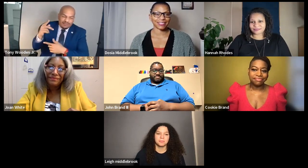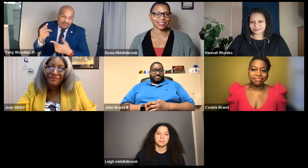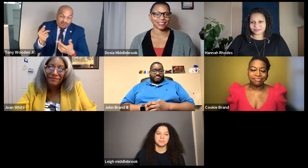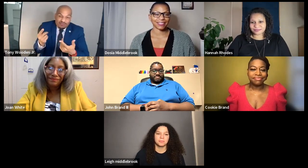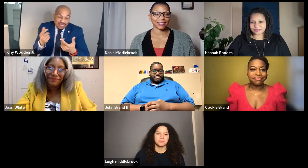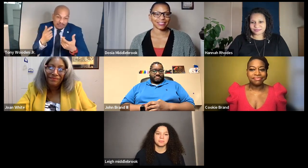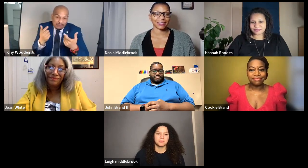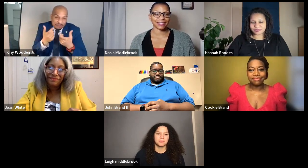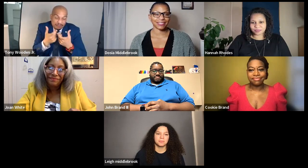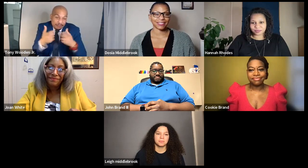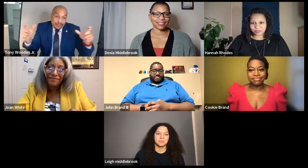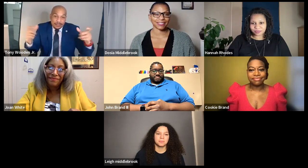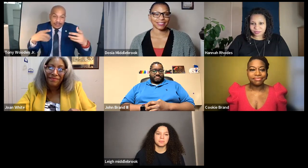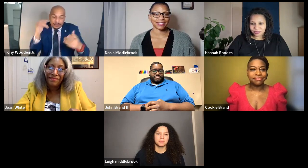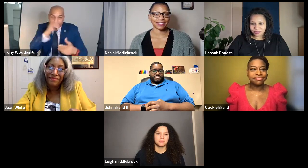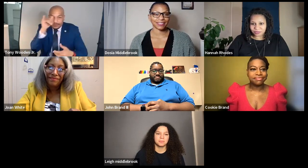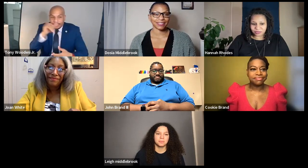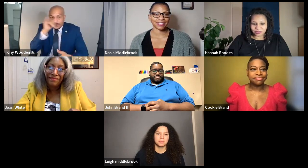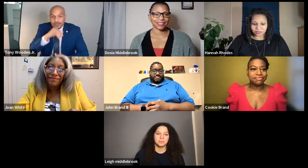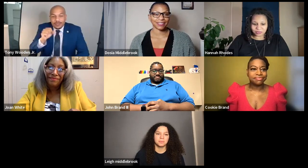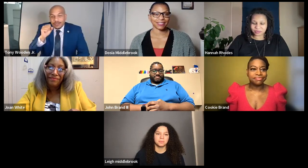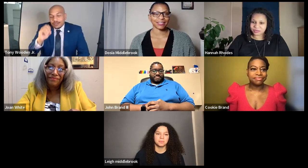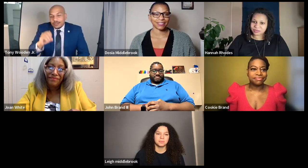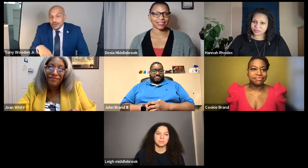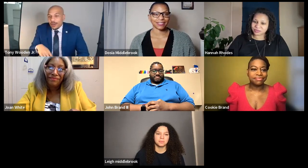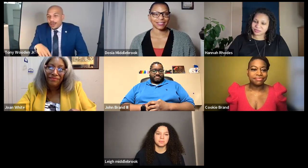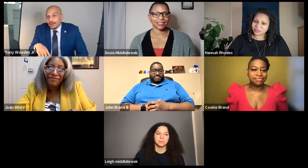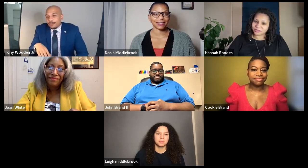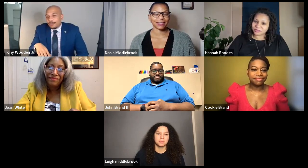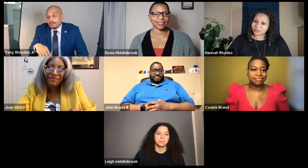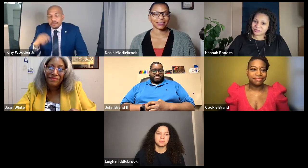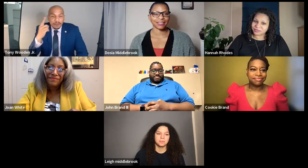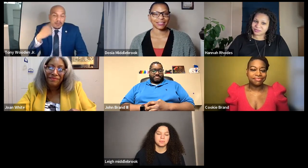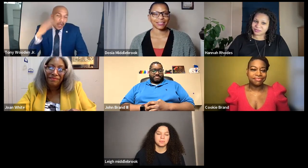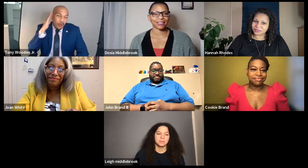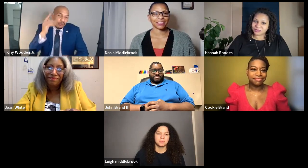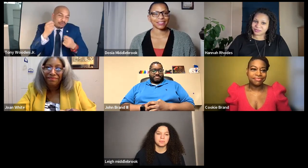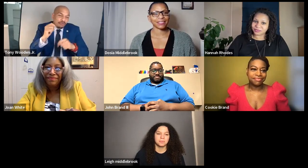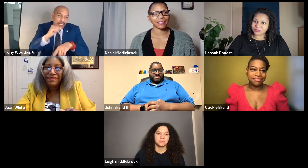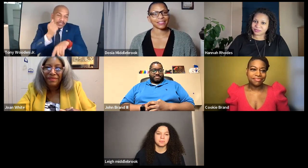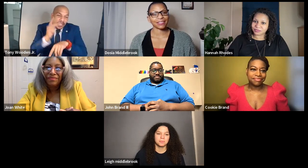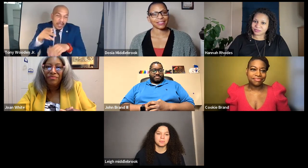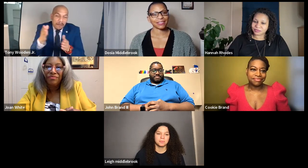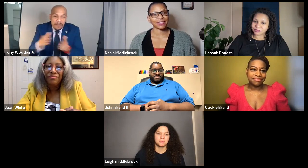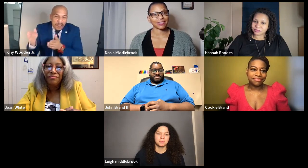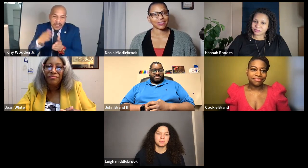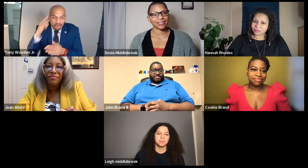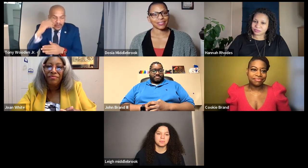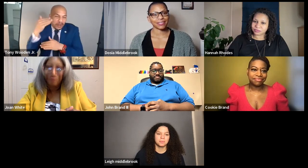been really to go into the history. It's such a big, important thing. It's I'm so